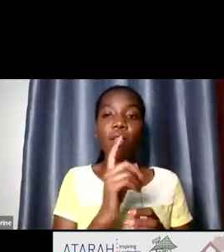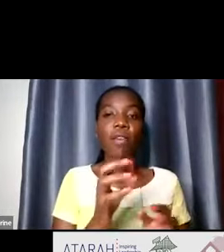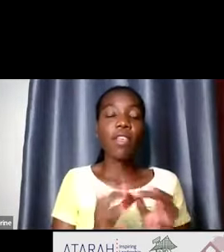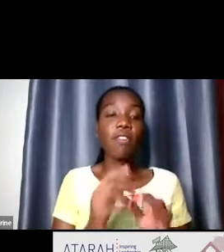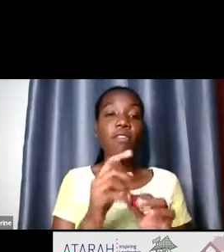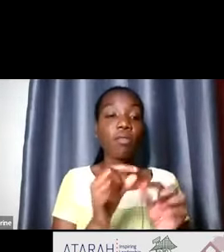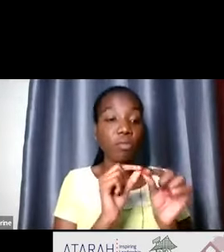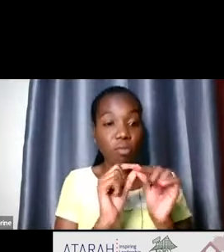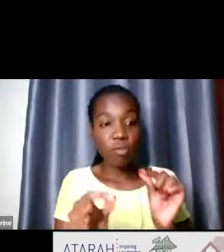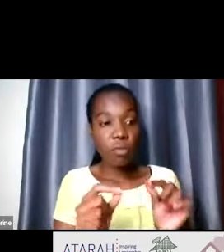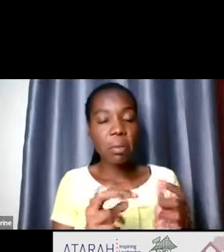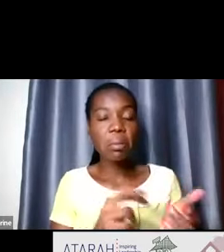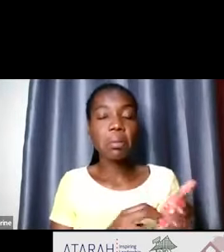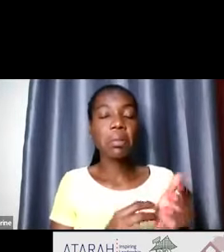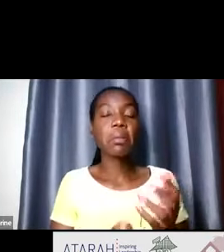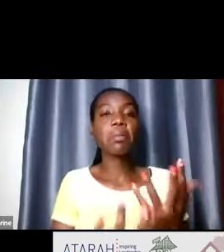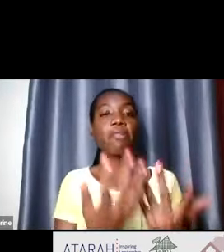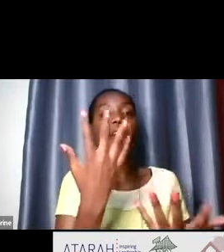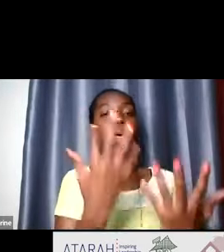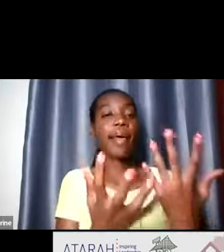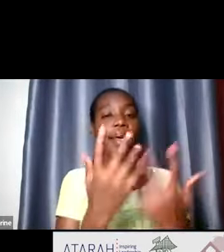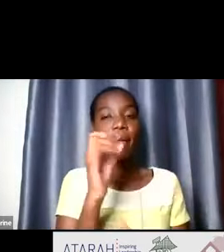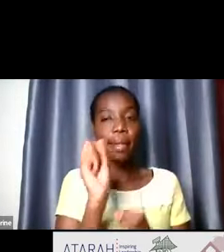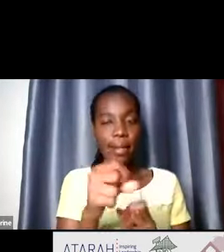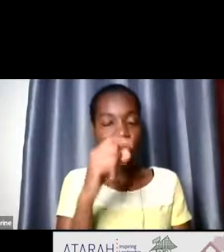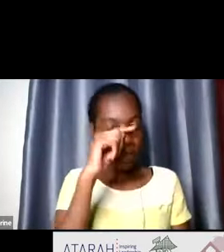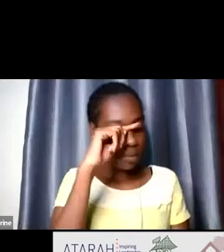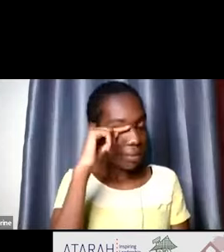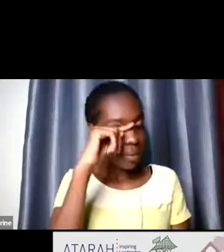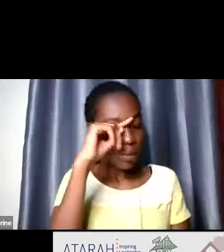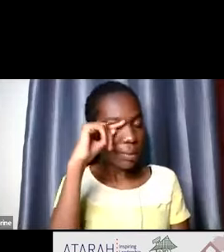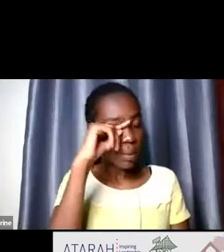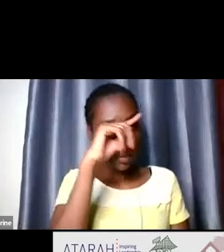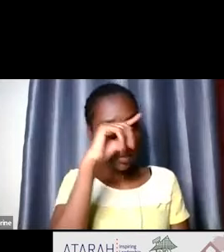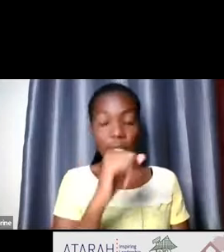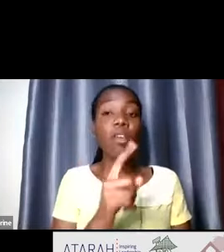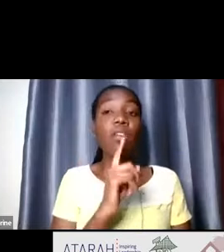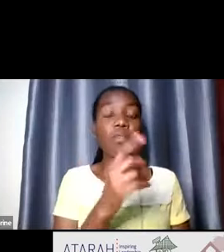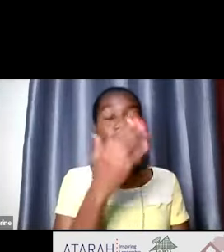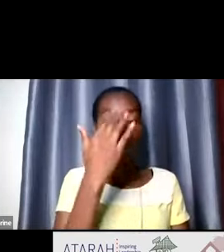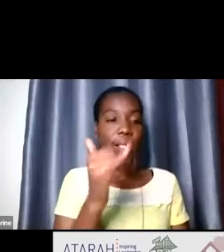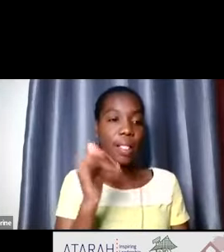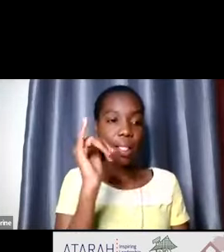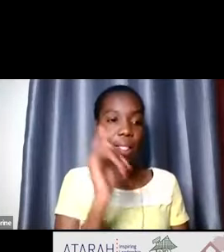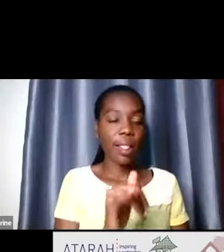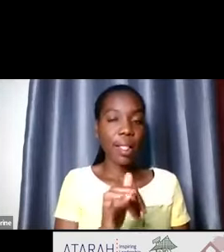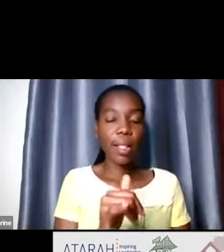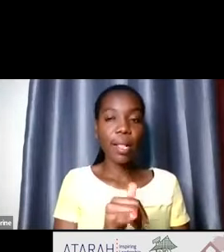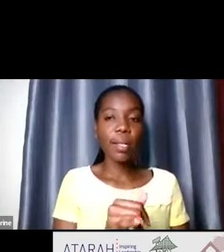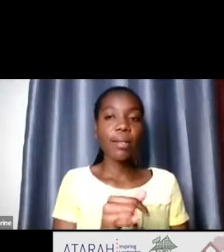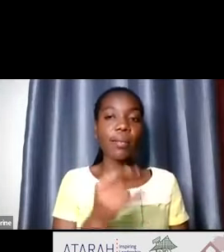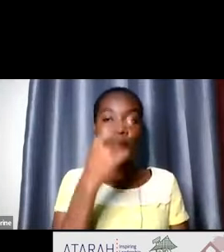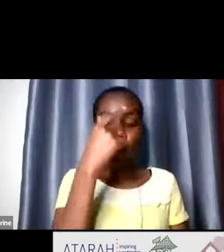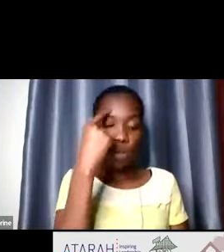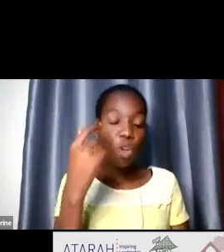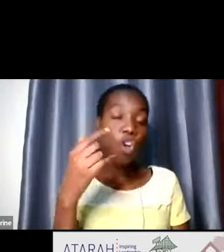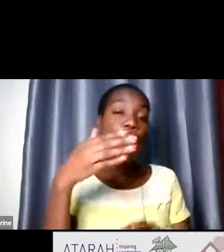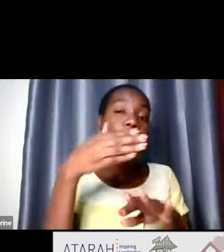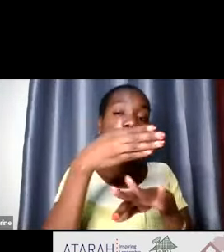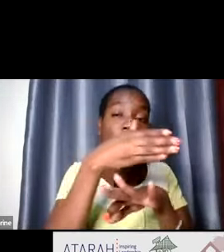it goes up in flames. The reason why that is so is that because they have over